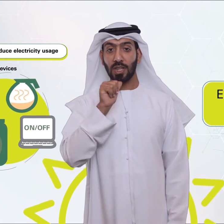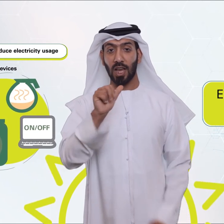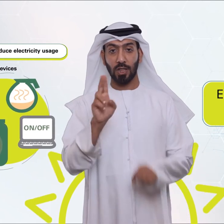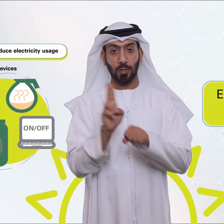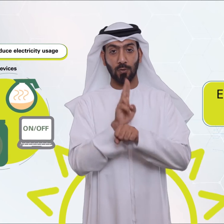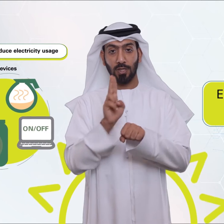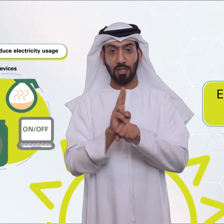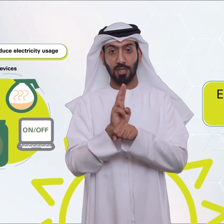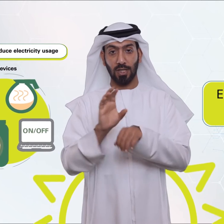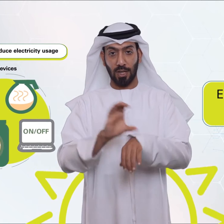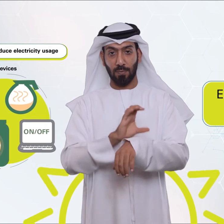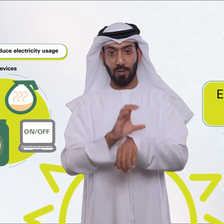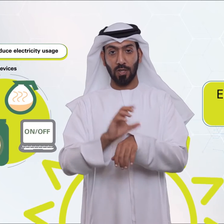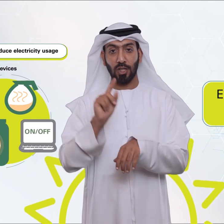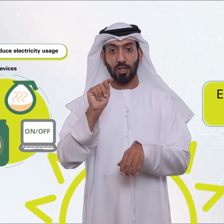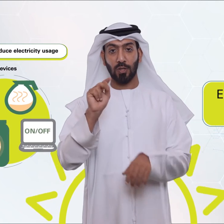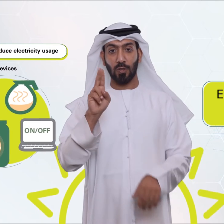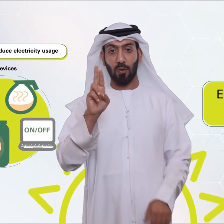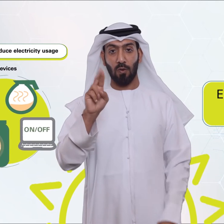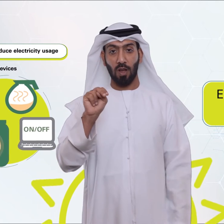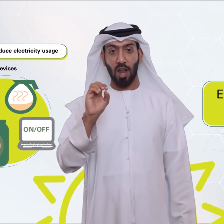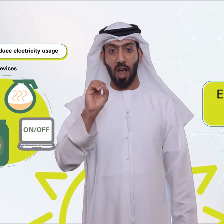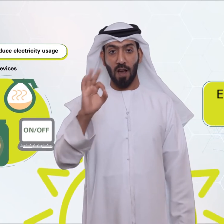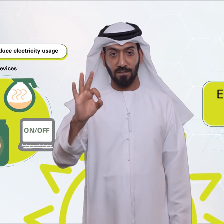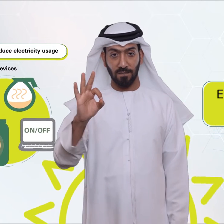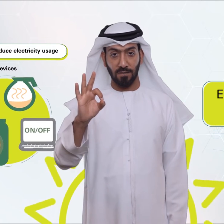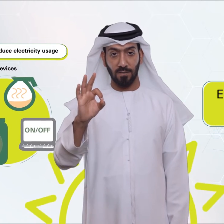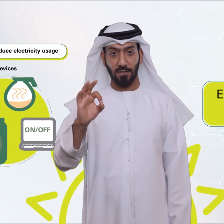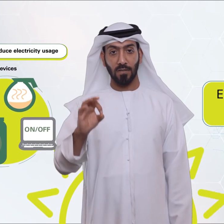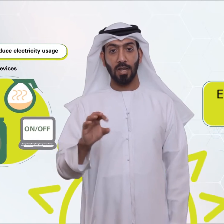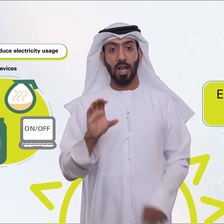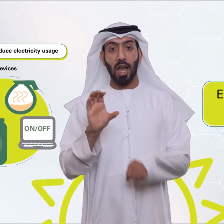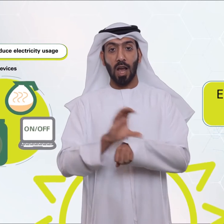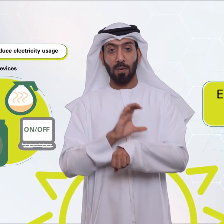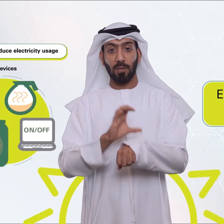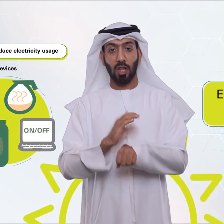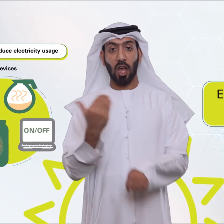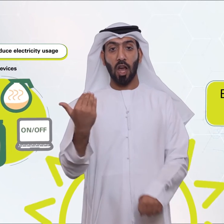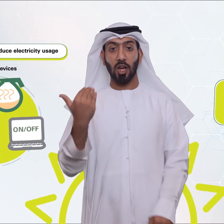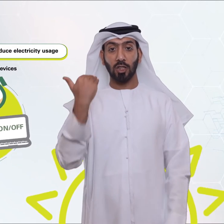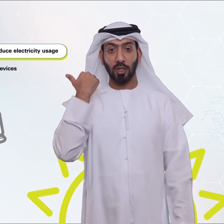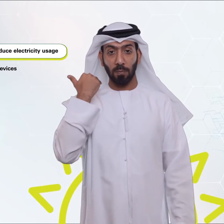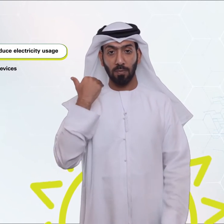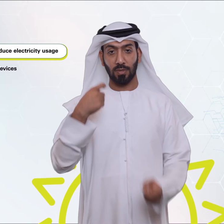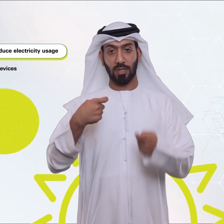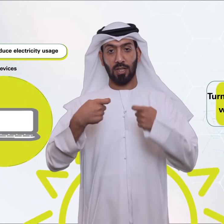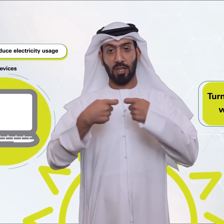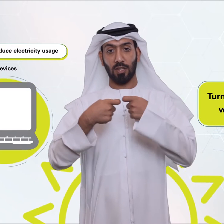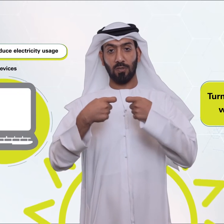often found on modern devices, which show how much energy each device is consuming. Turn off the